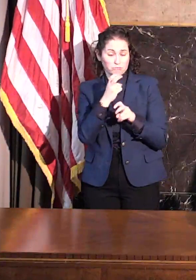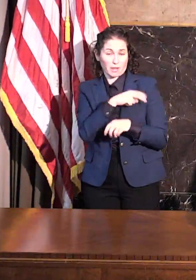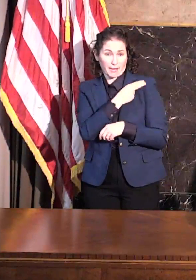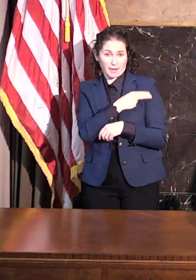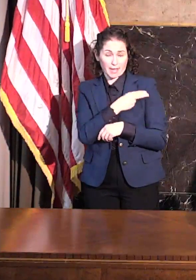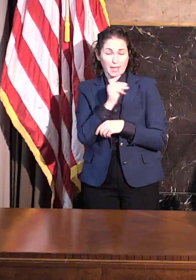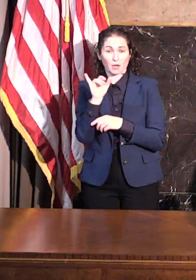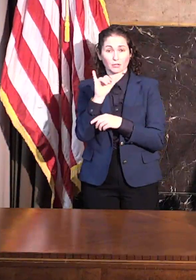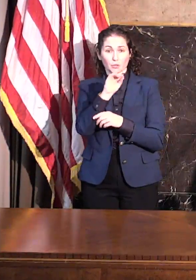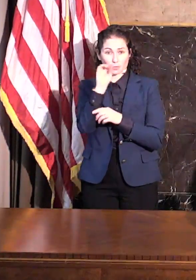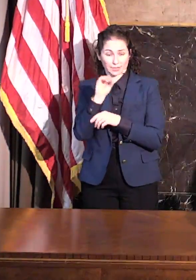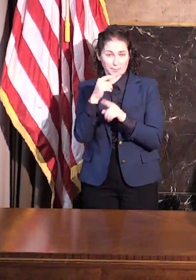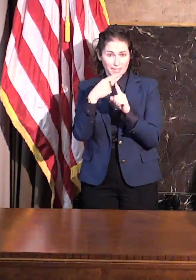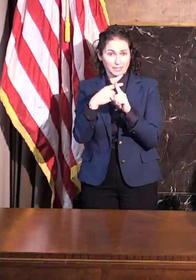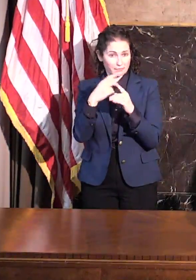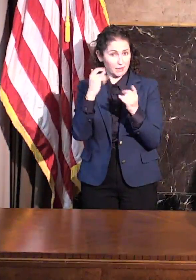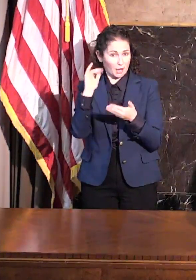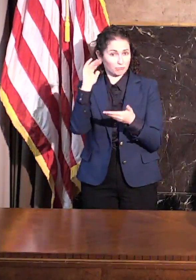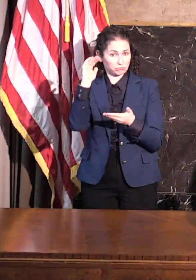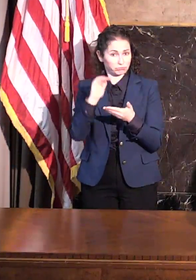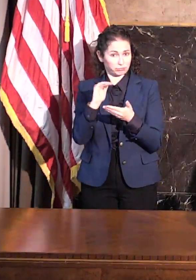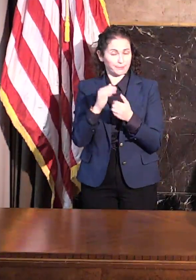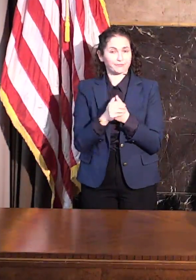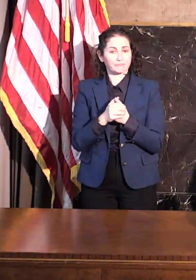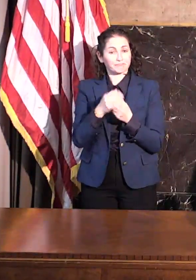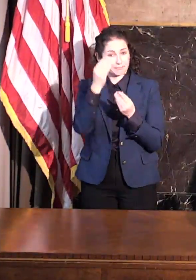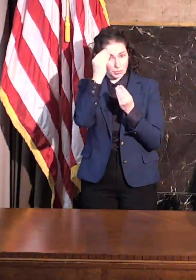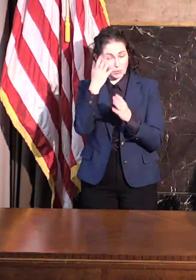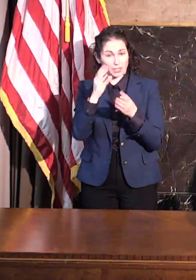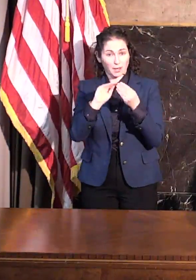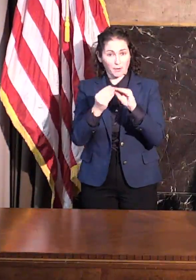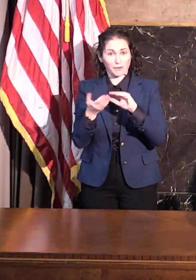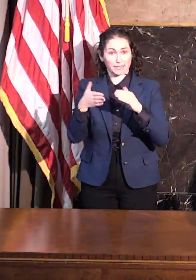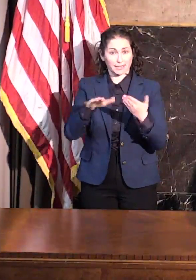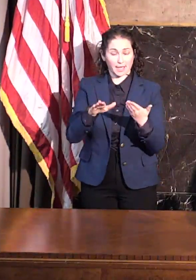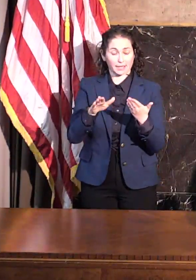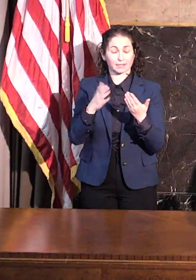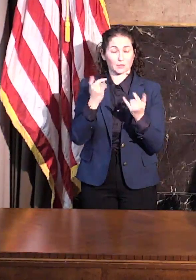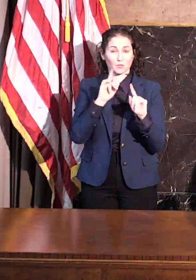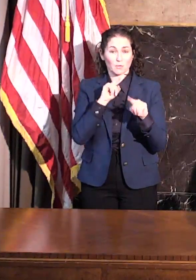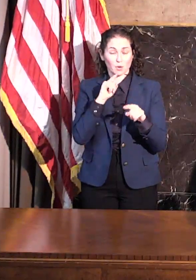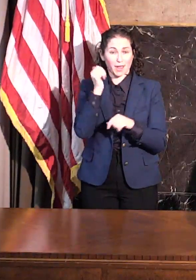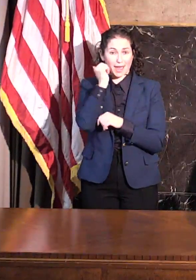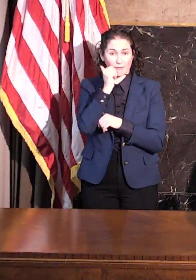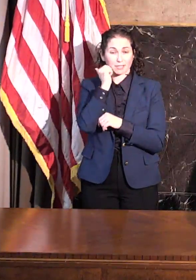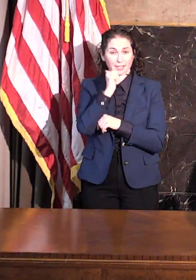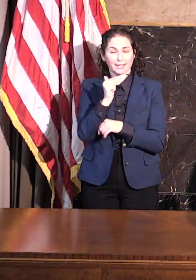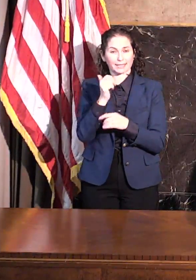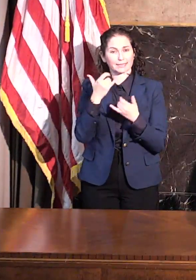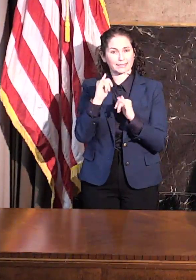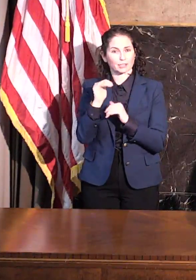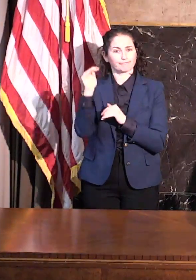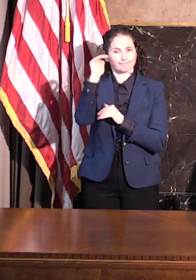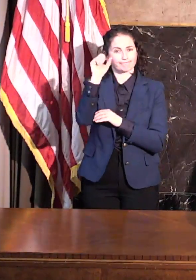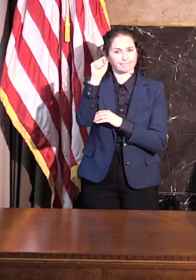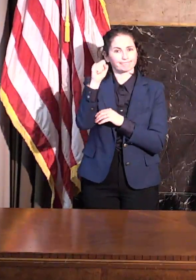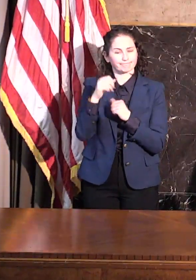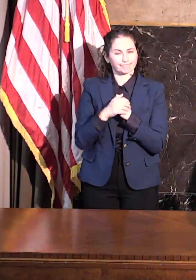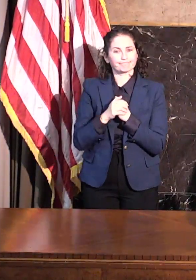among our objectives was to minimize the death associated with this terrible disease. We are seeing some encouraging